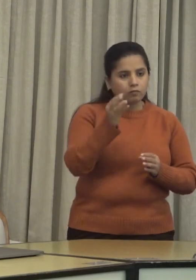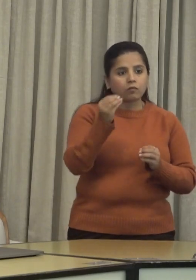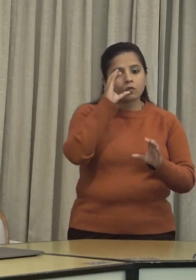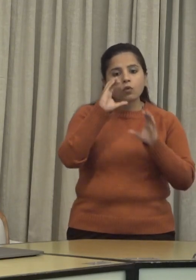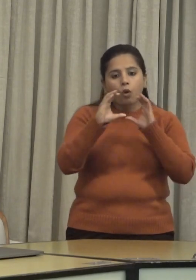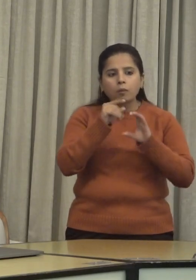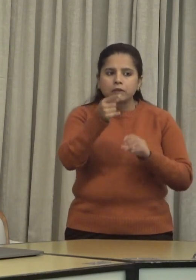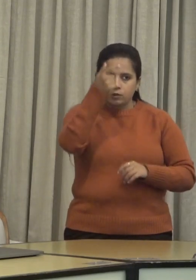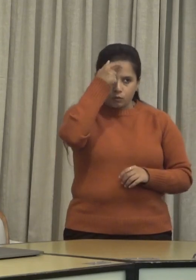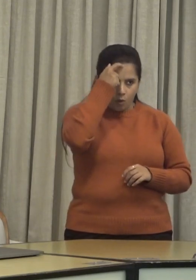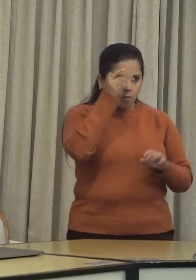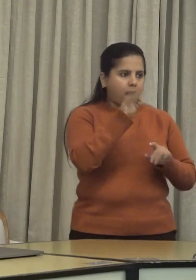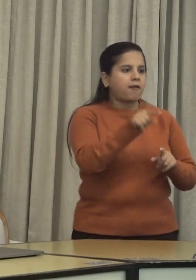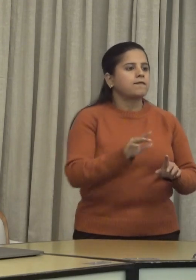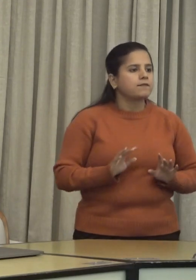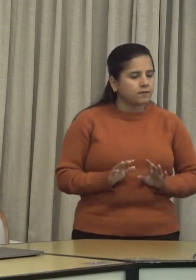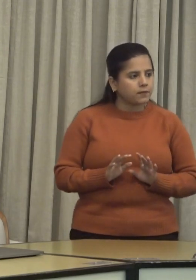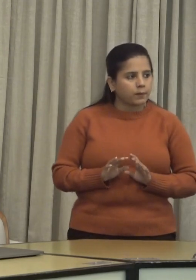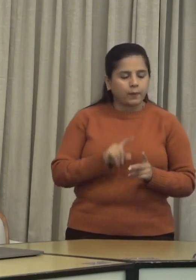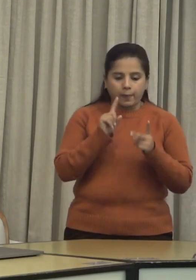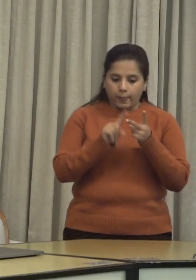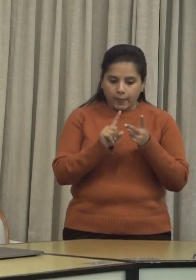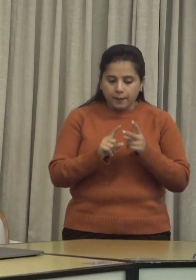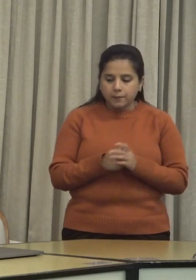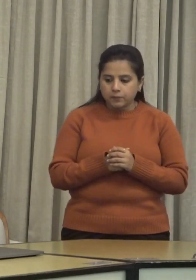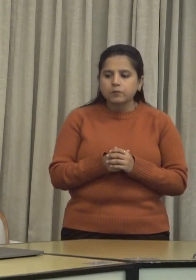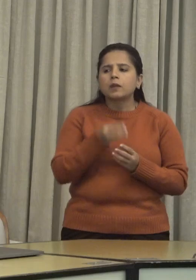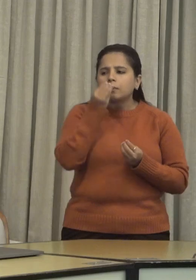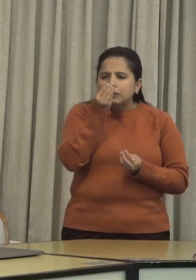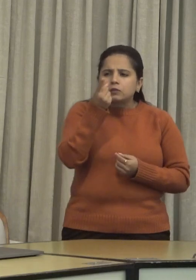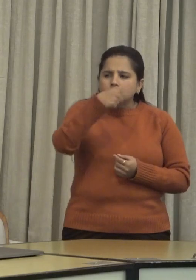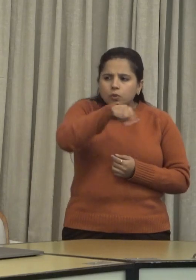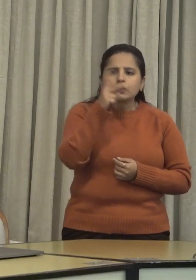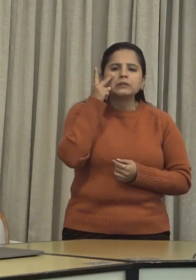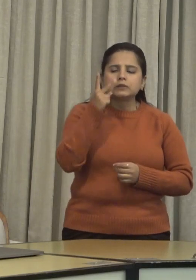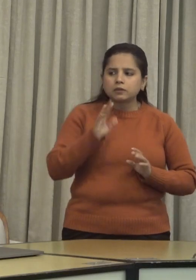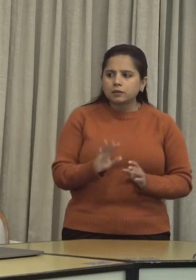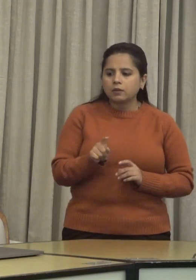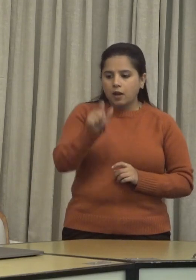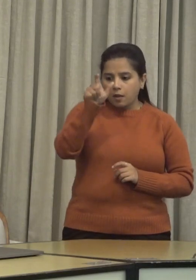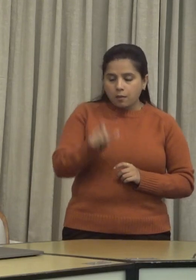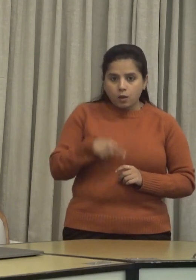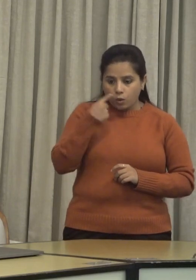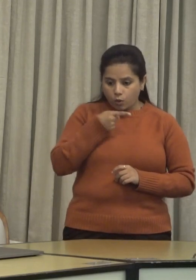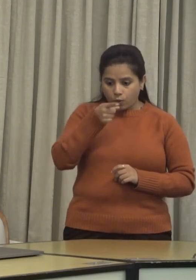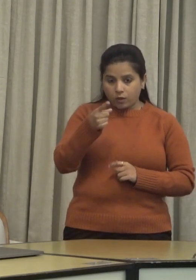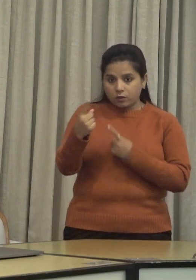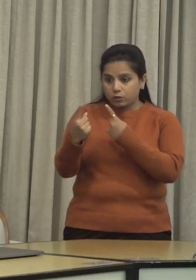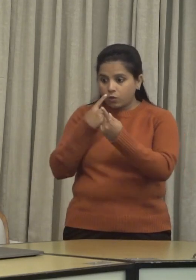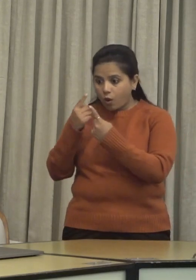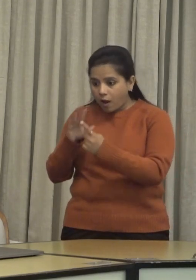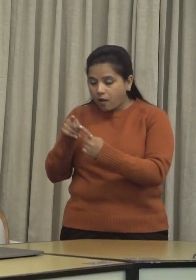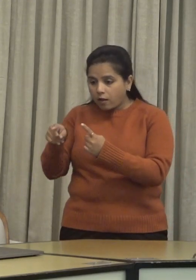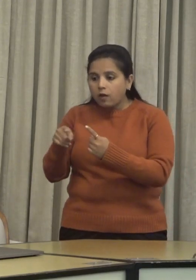communication becomes a problem over there. Secondly, please recognize that the person whom you're talking